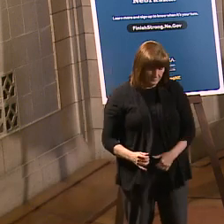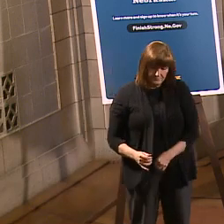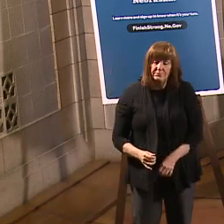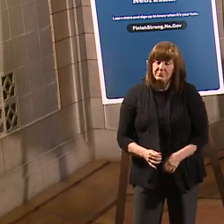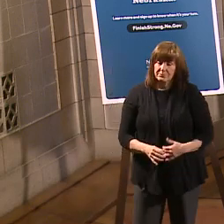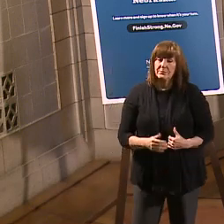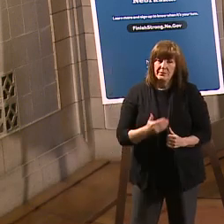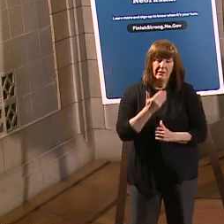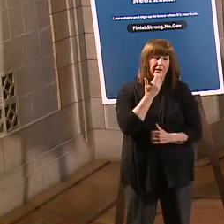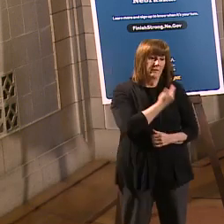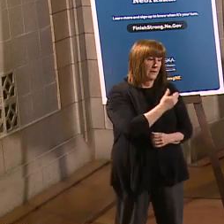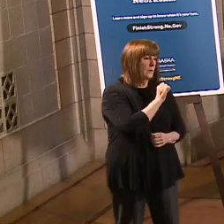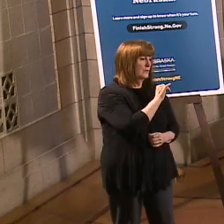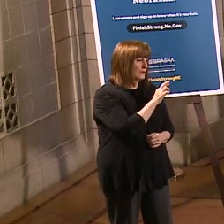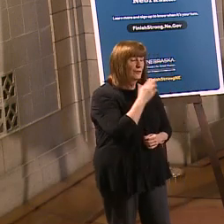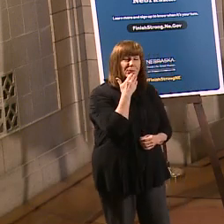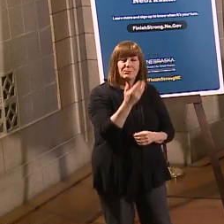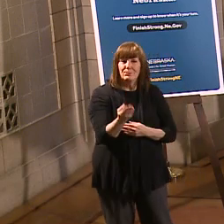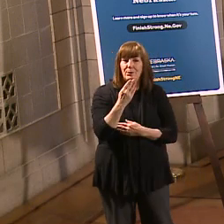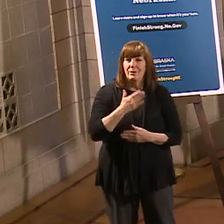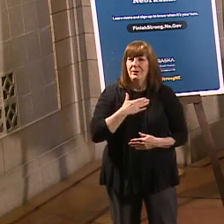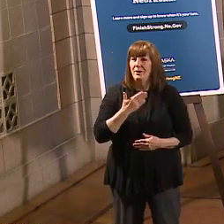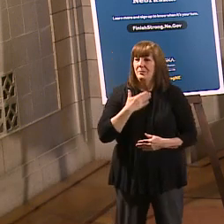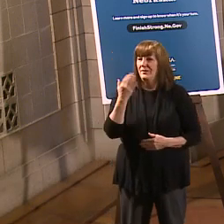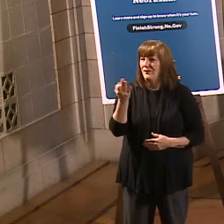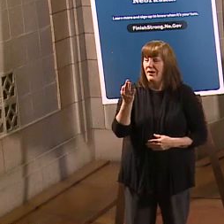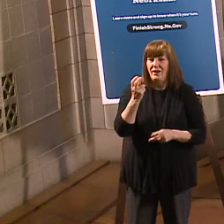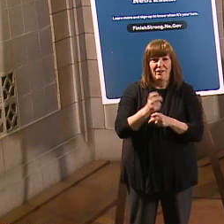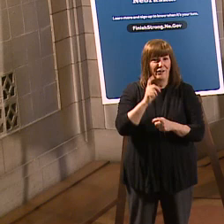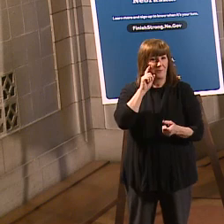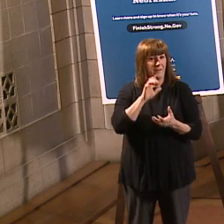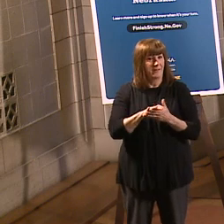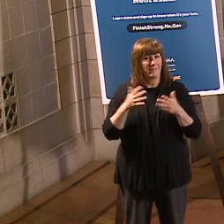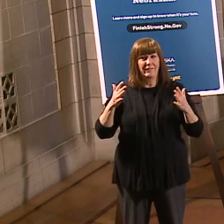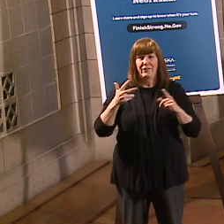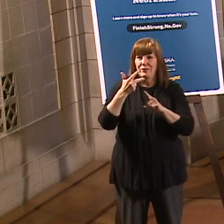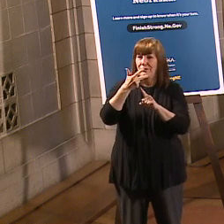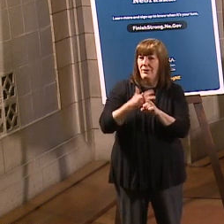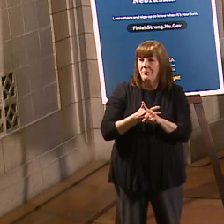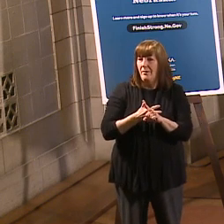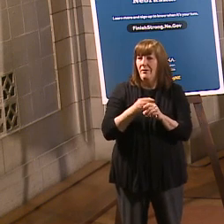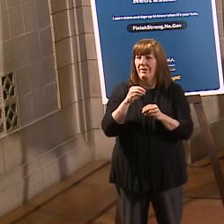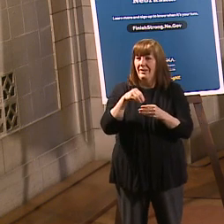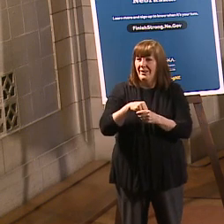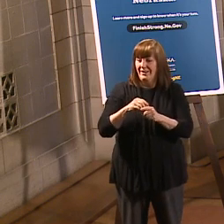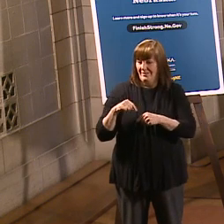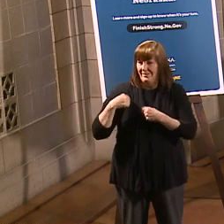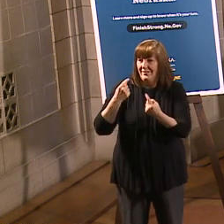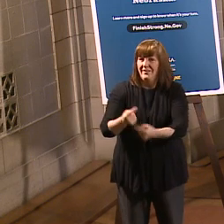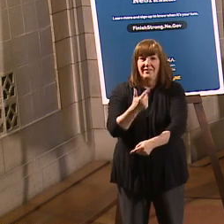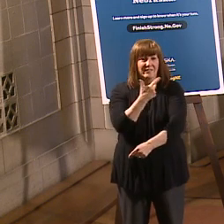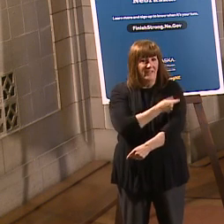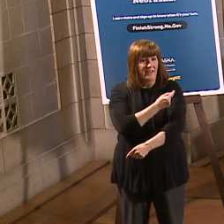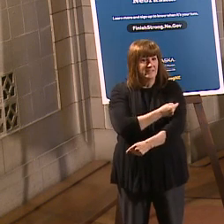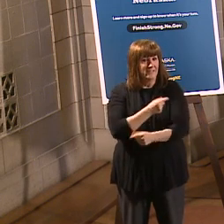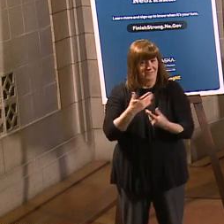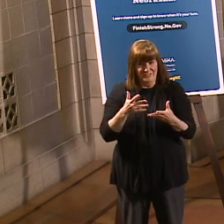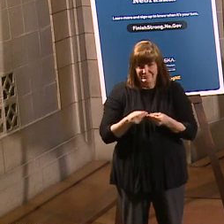Thank you, sir. Good morning. Happy Friday. It's hard to believe we're over 3 months into vaccination efforts and have delivered